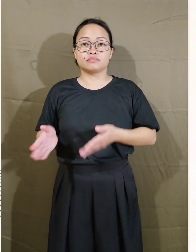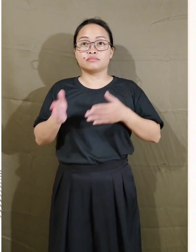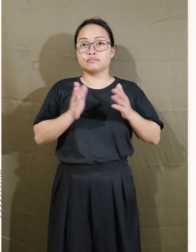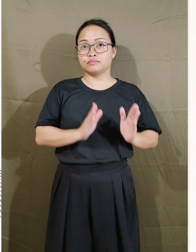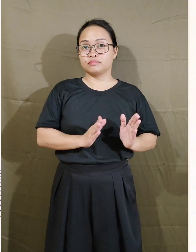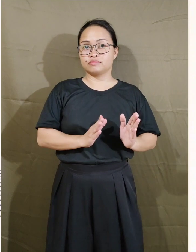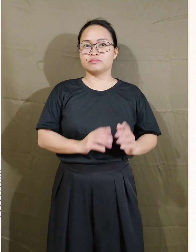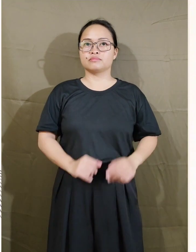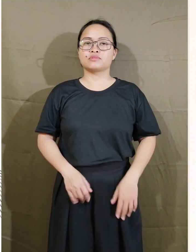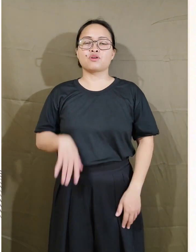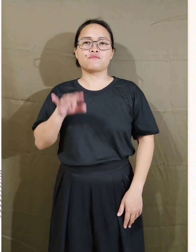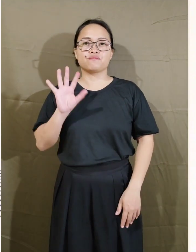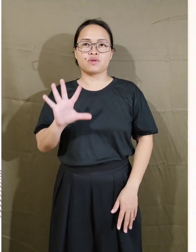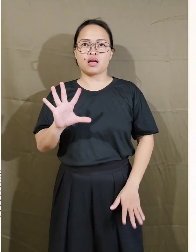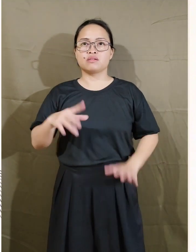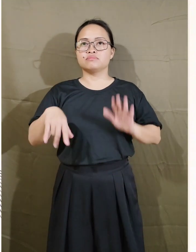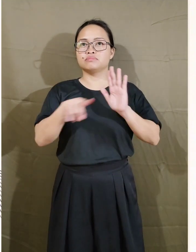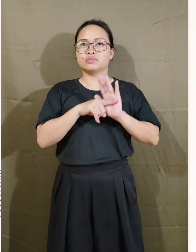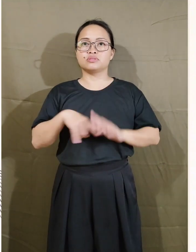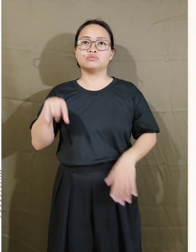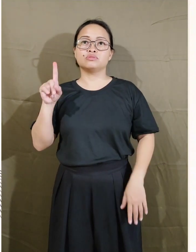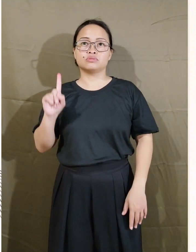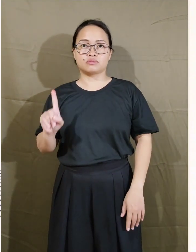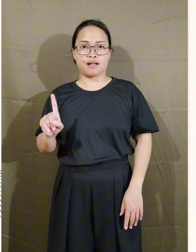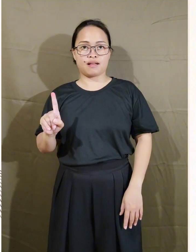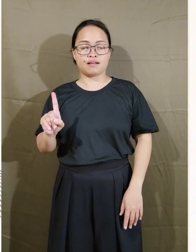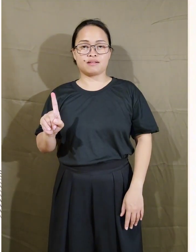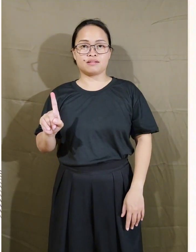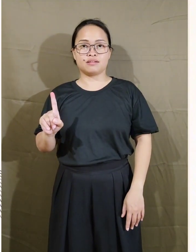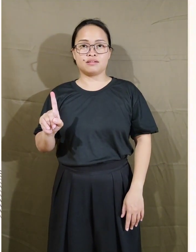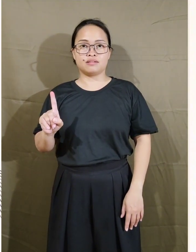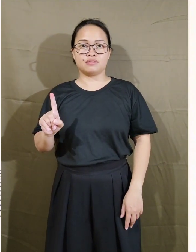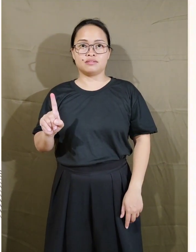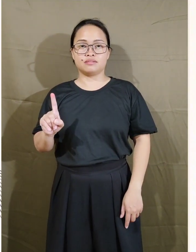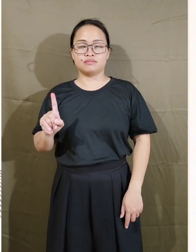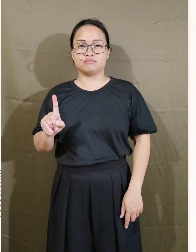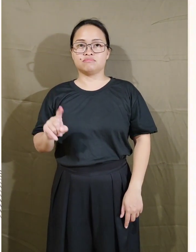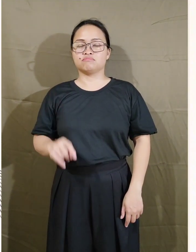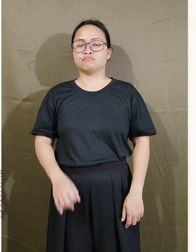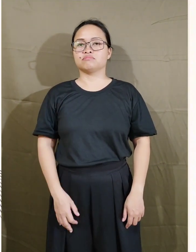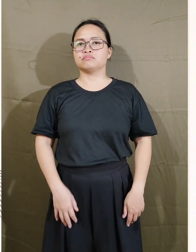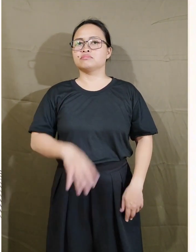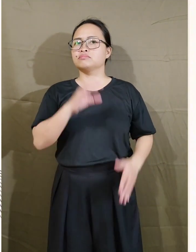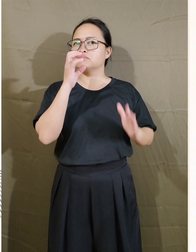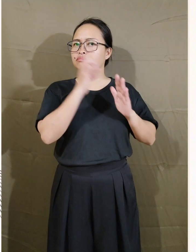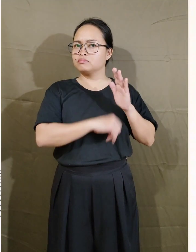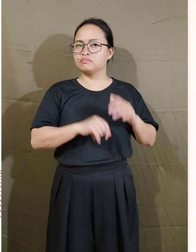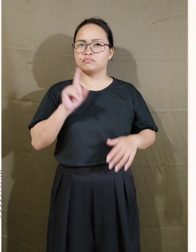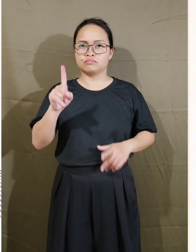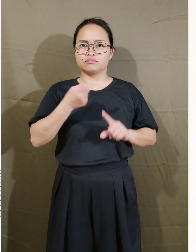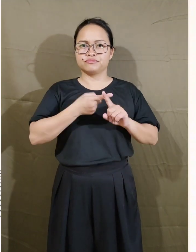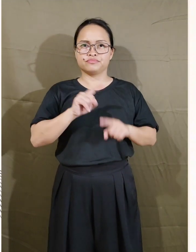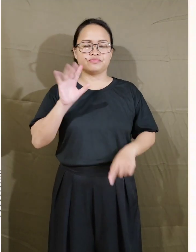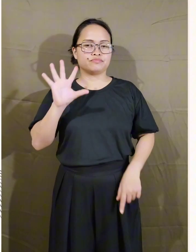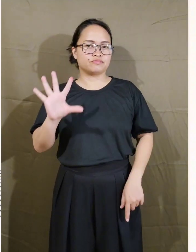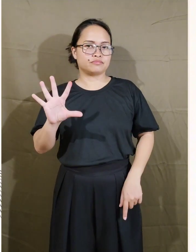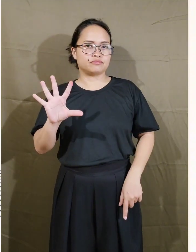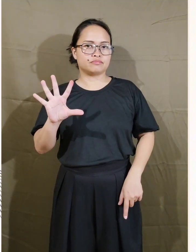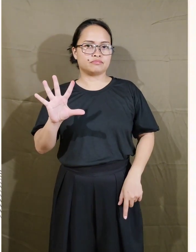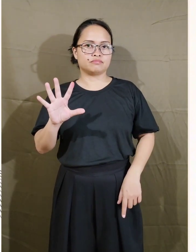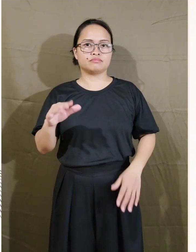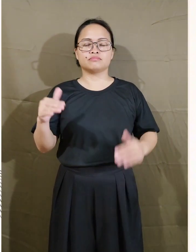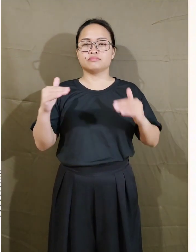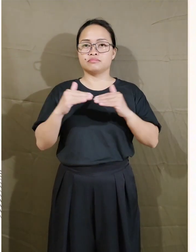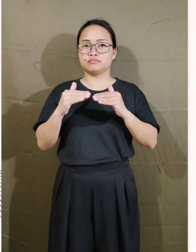Next, 5 minus 1, let's take away 1 from 5, that would